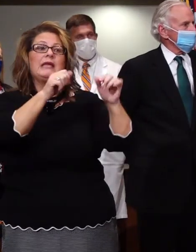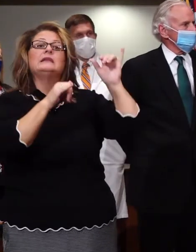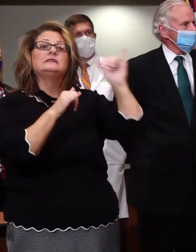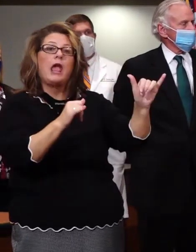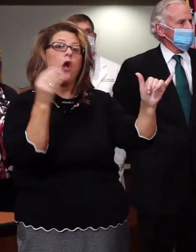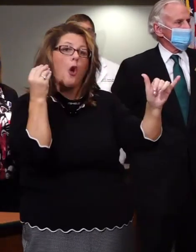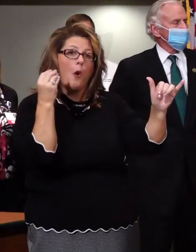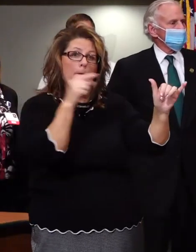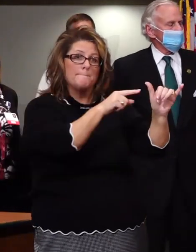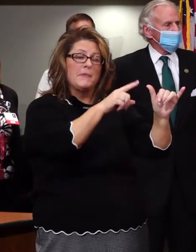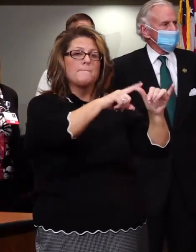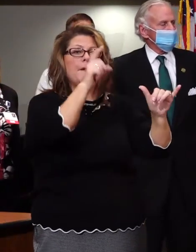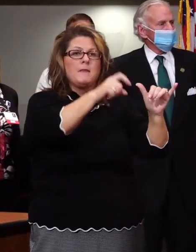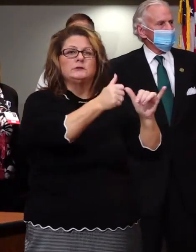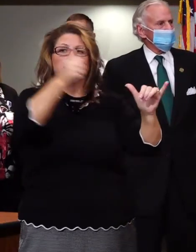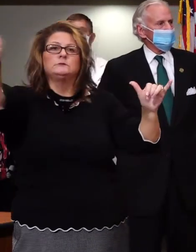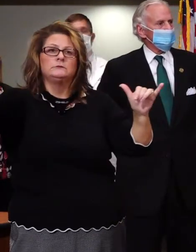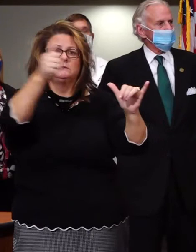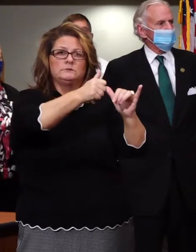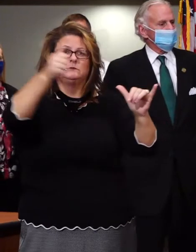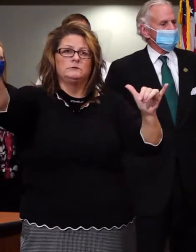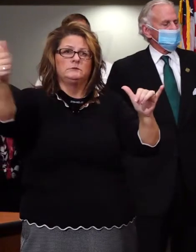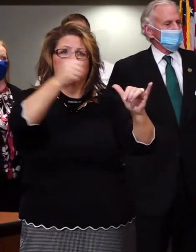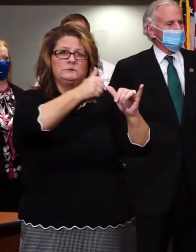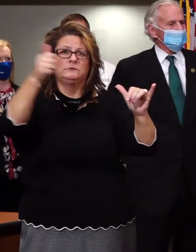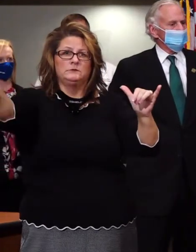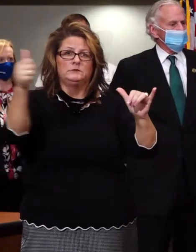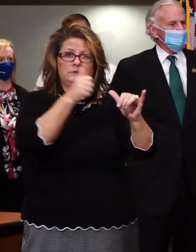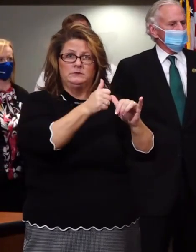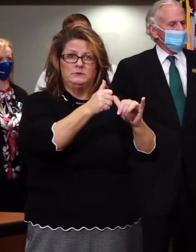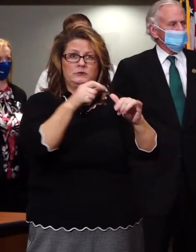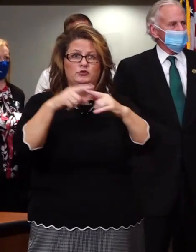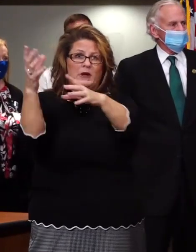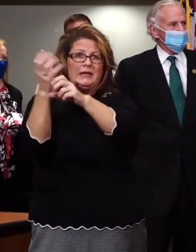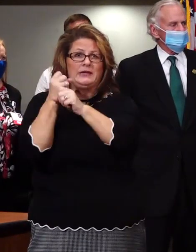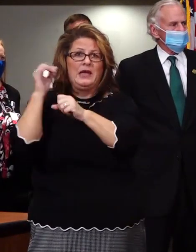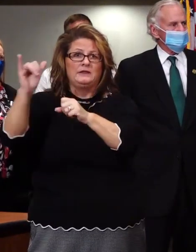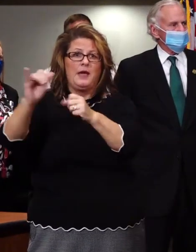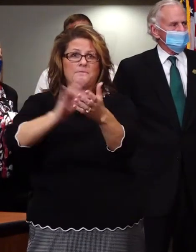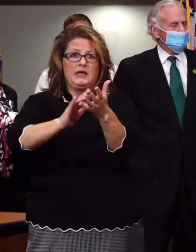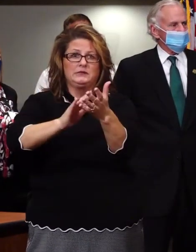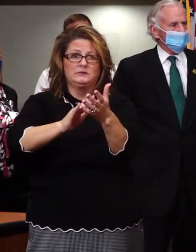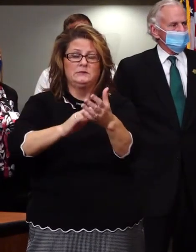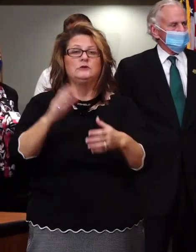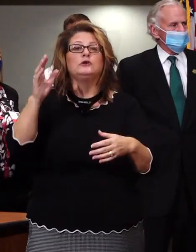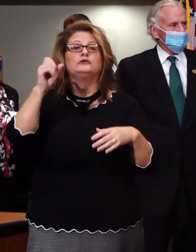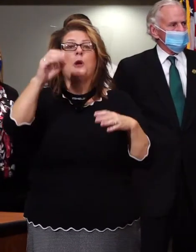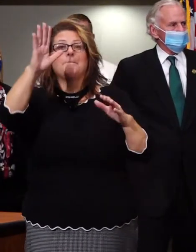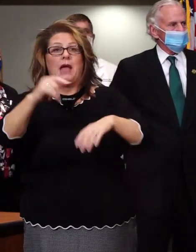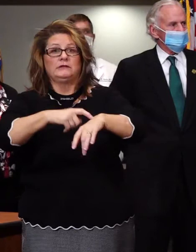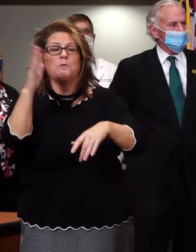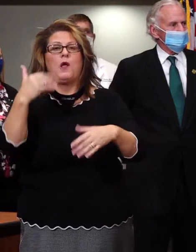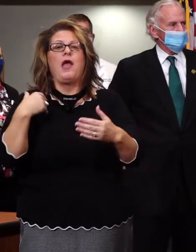that. But I would anticipate, as we continue to move forward, just like testing, just like the vaccine, that there will be more approvals, there will be more volume, and we'll